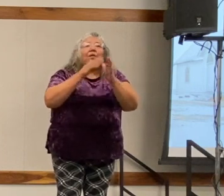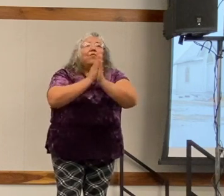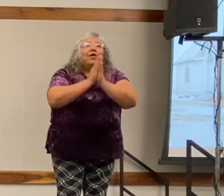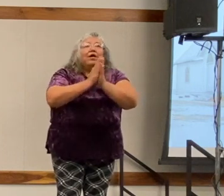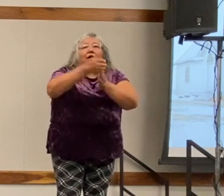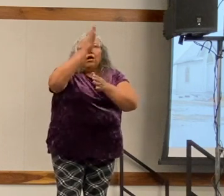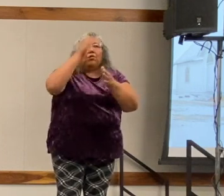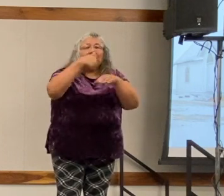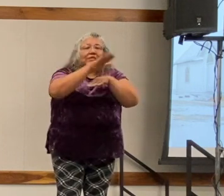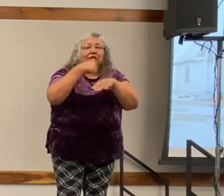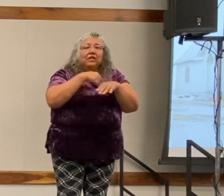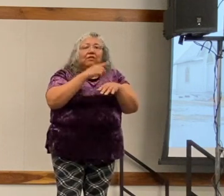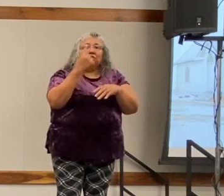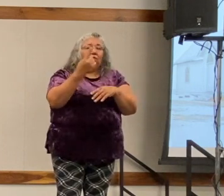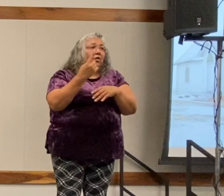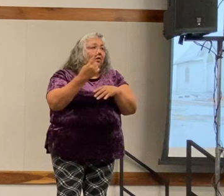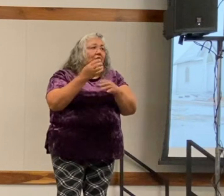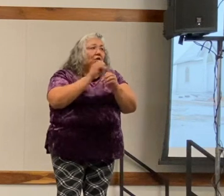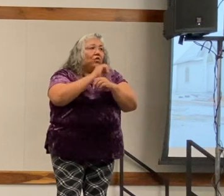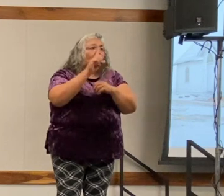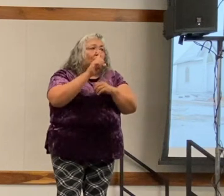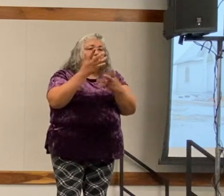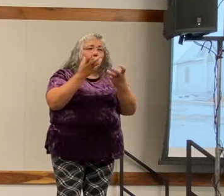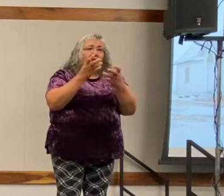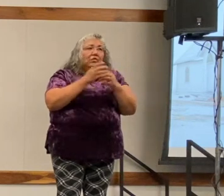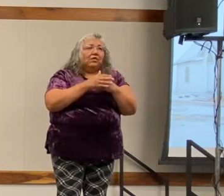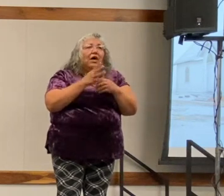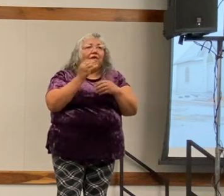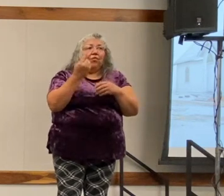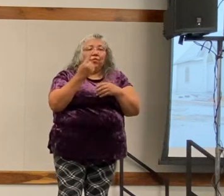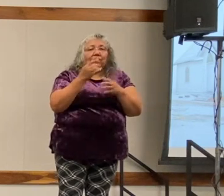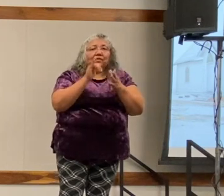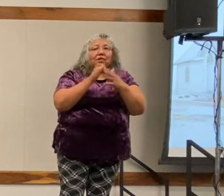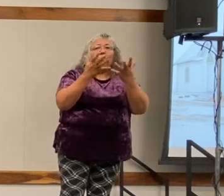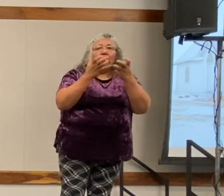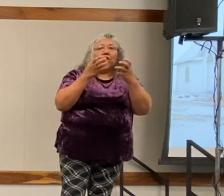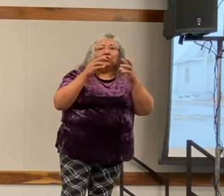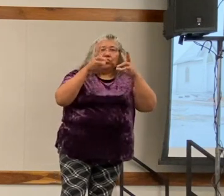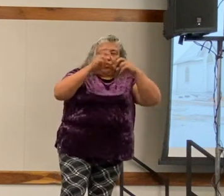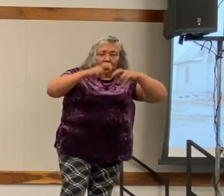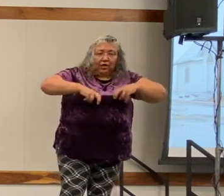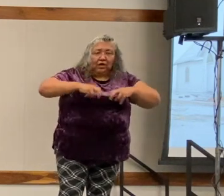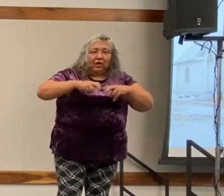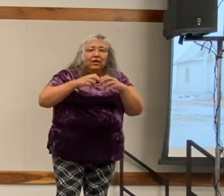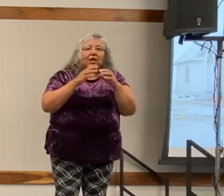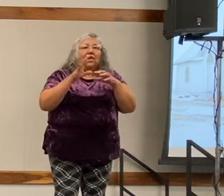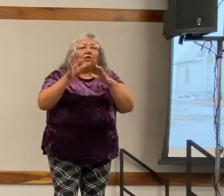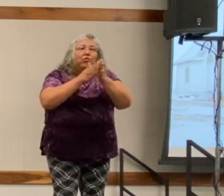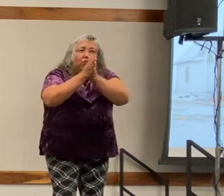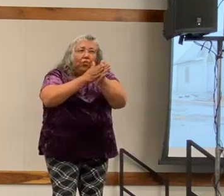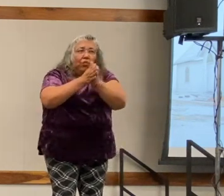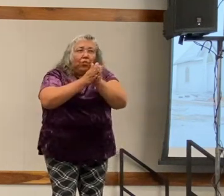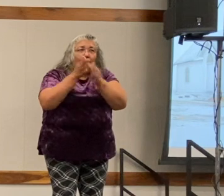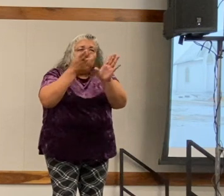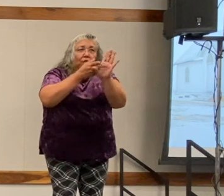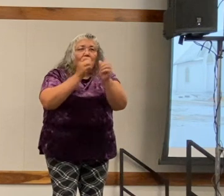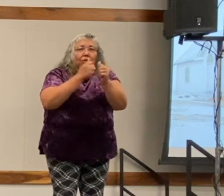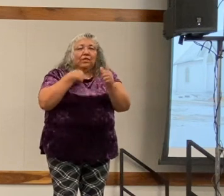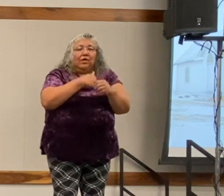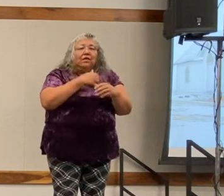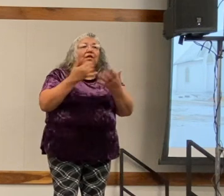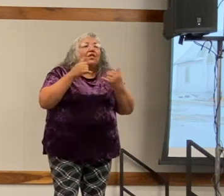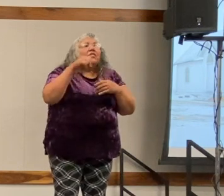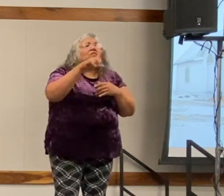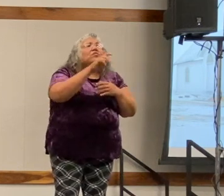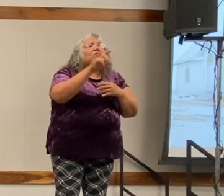will send us the ones that nobody wants and the ones who want to dig in the trenches and get after it with us, right? So here's